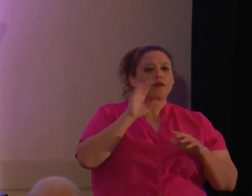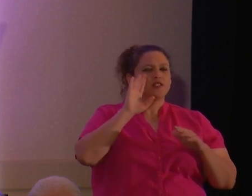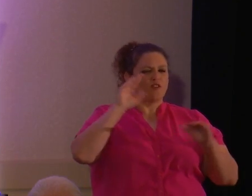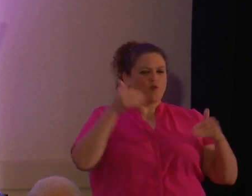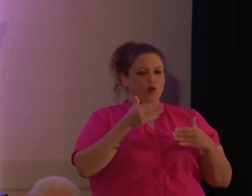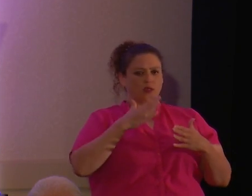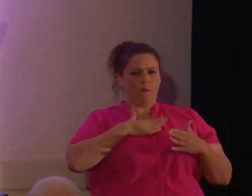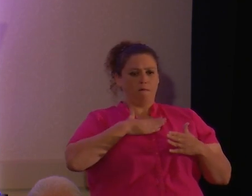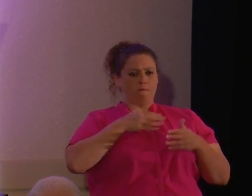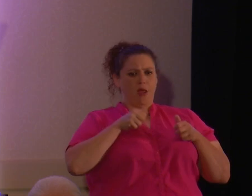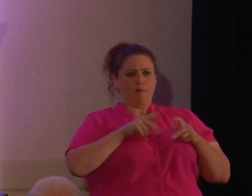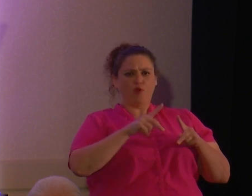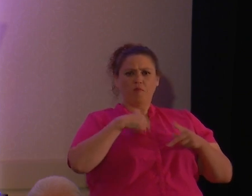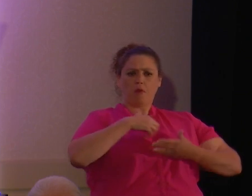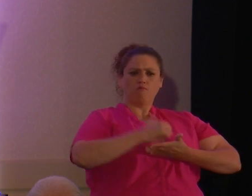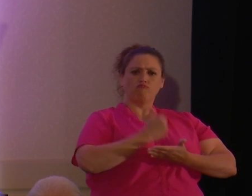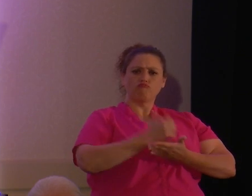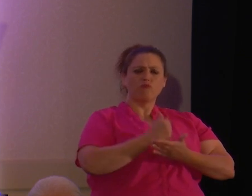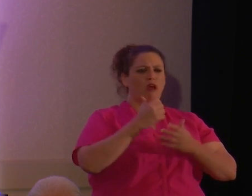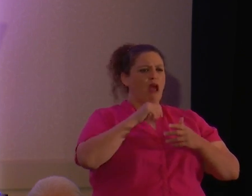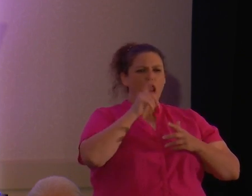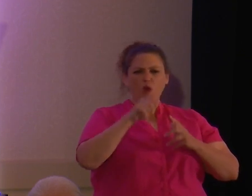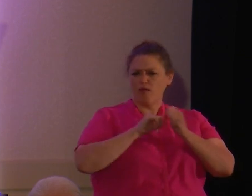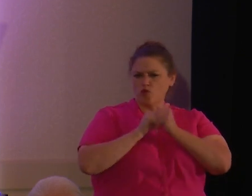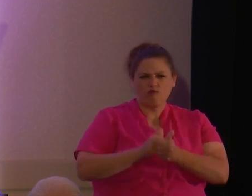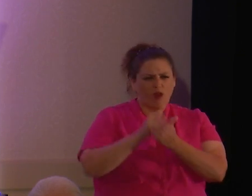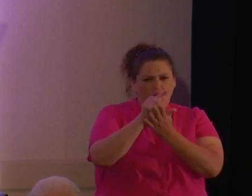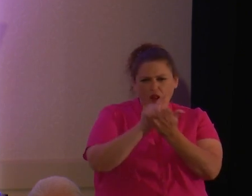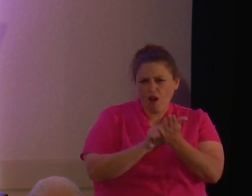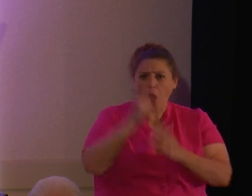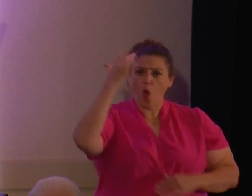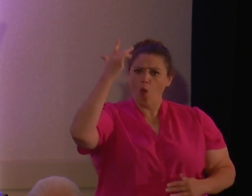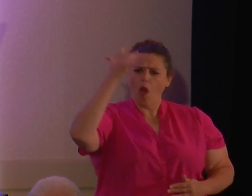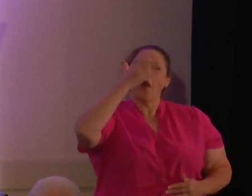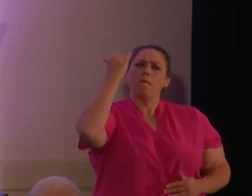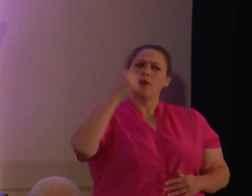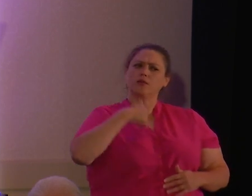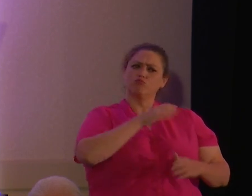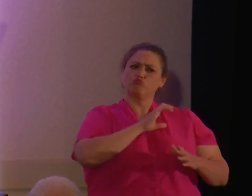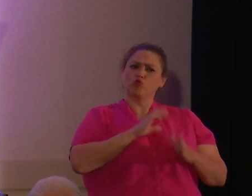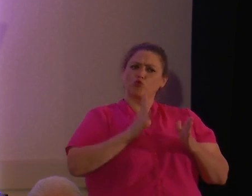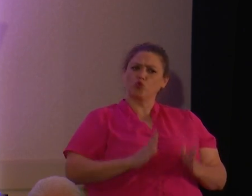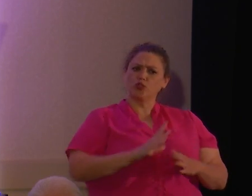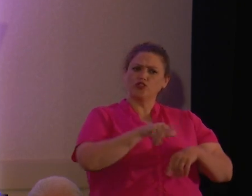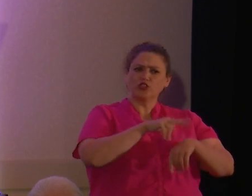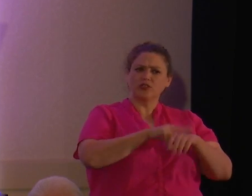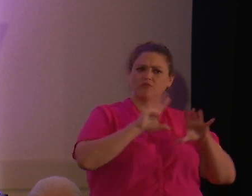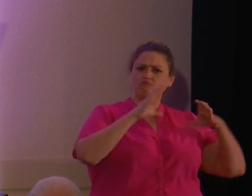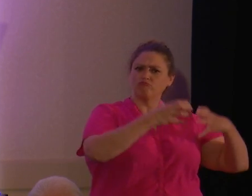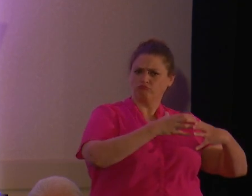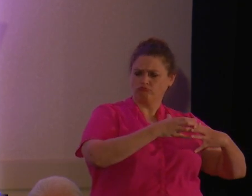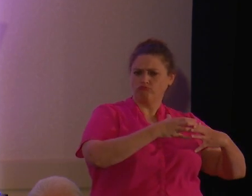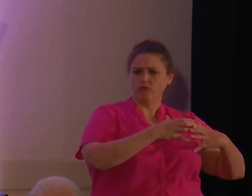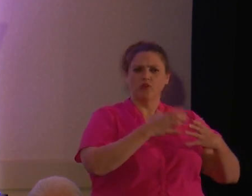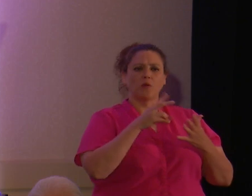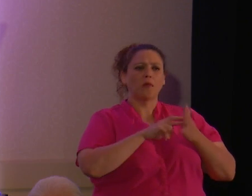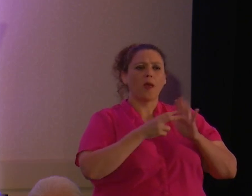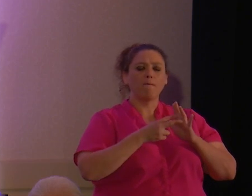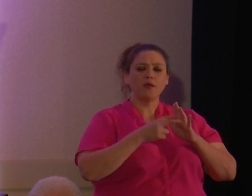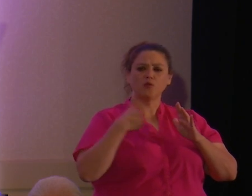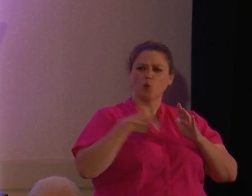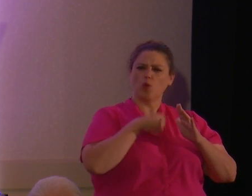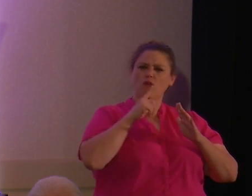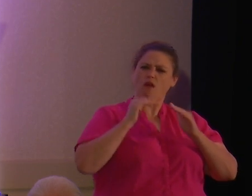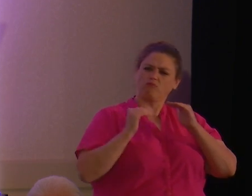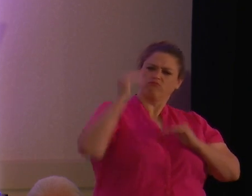We deserve to be able to break this law because we're a Christian nation. We are a Christian nation, so we're more special than you.